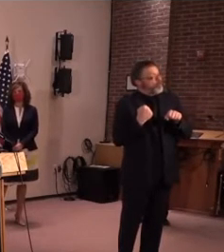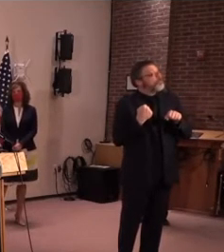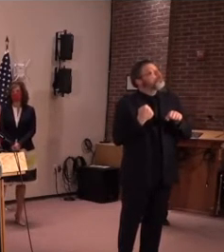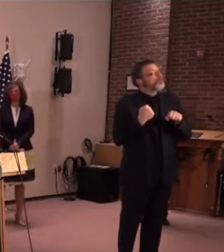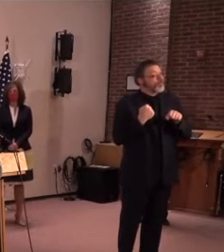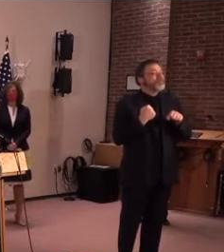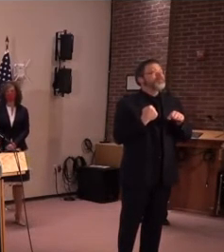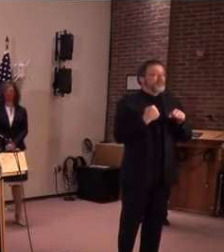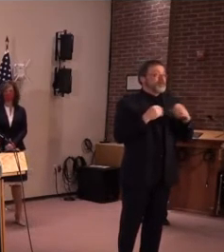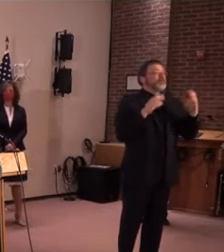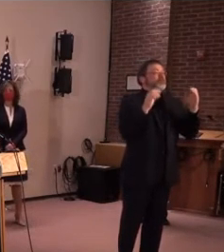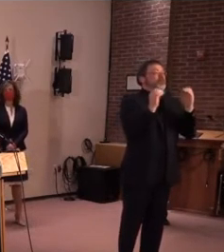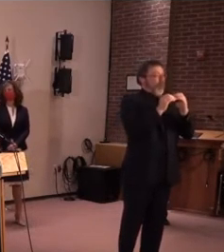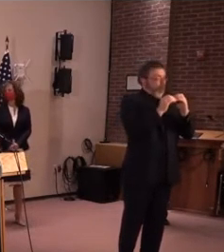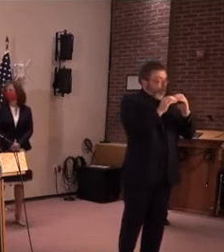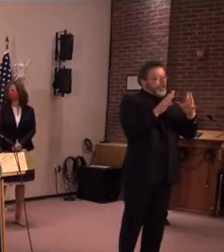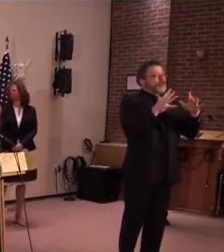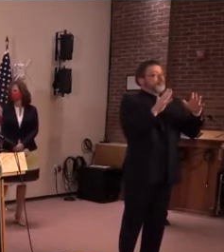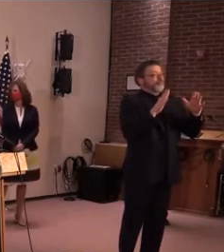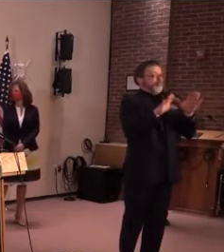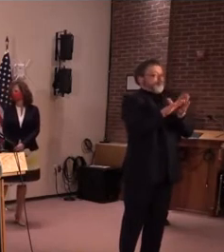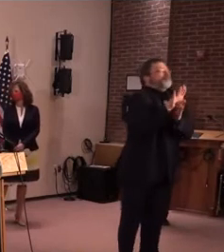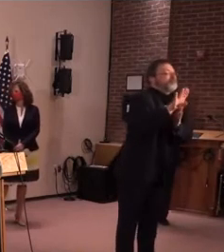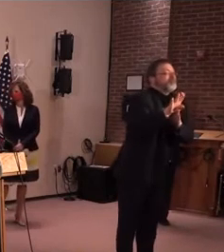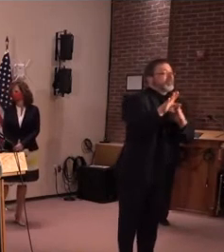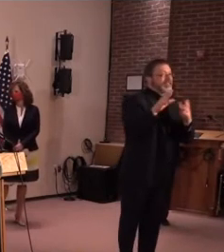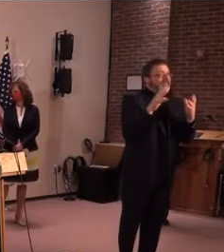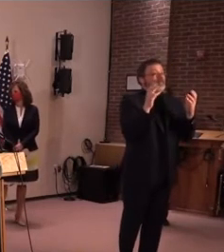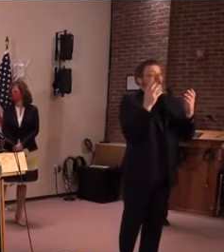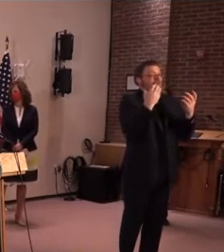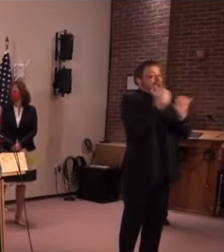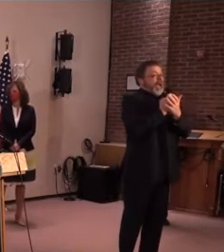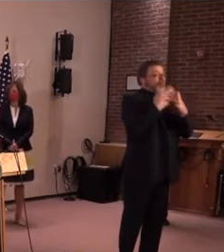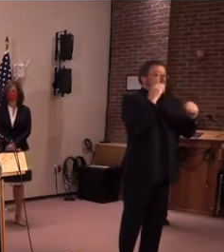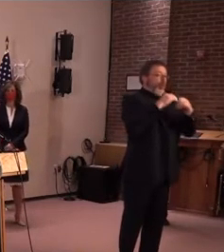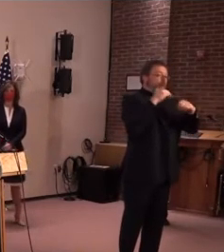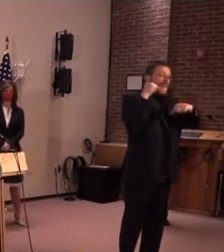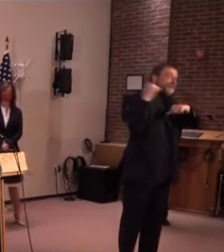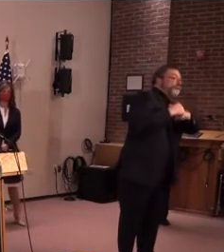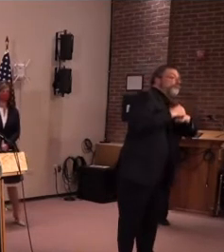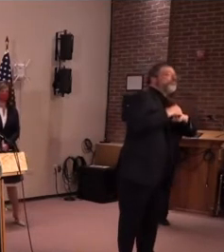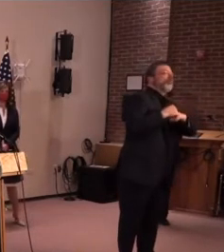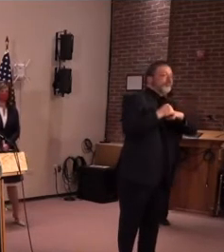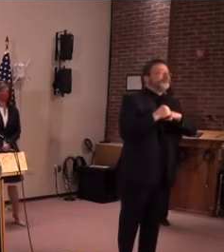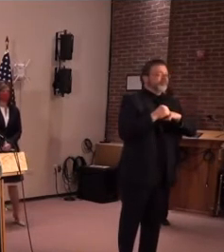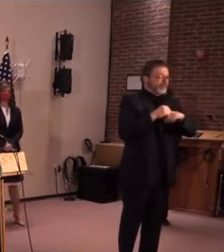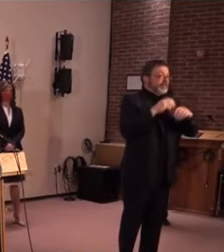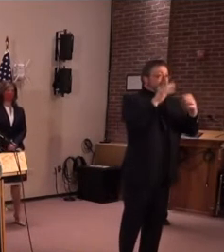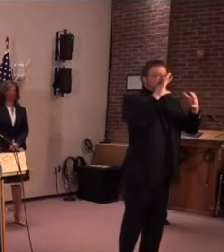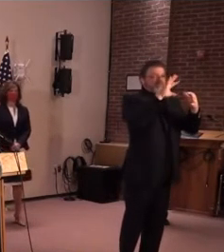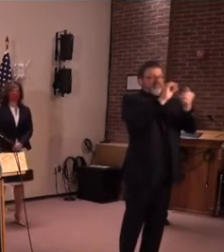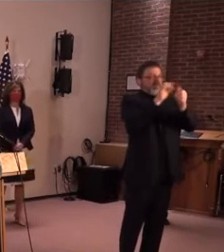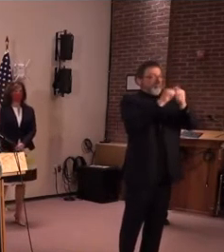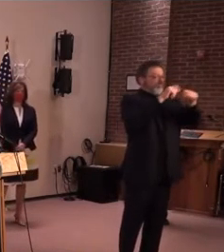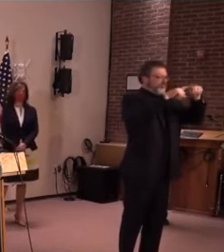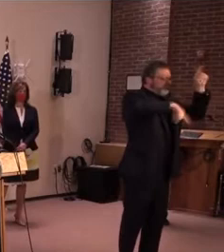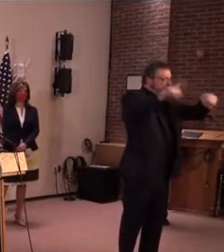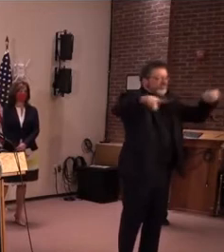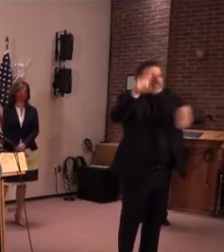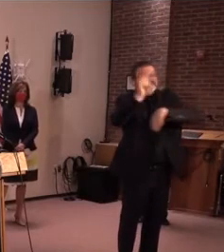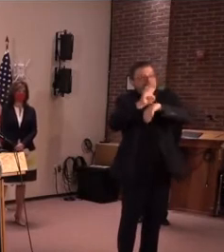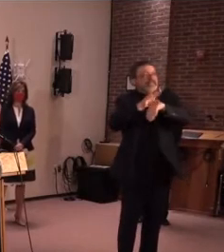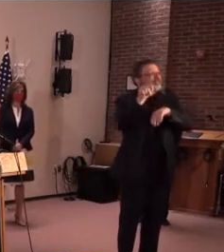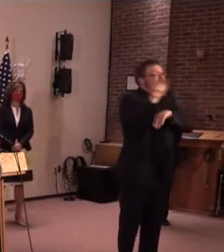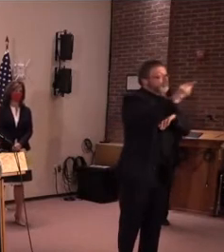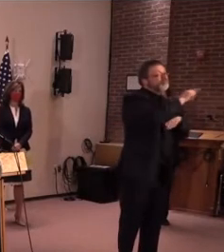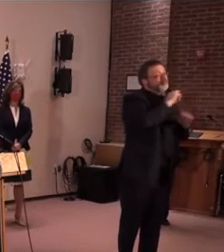resilient Vermont economy. There is already work on what those next phases will look like, including